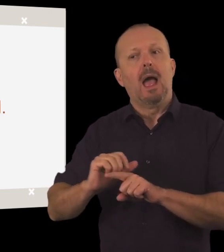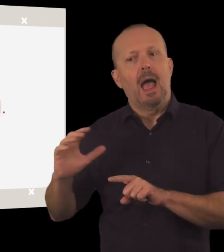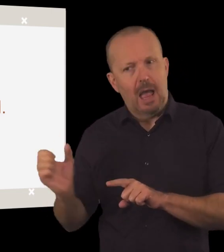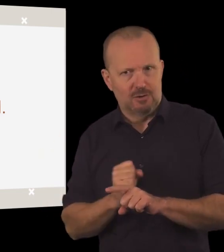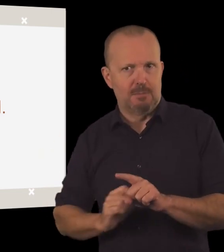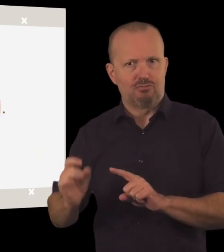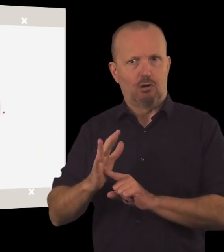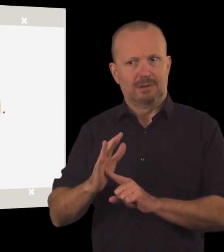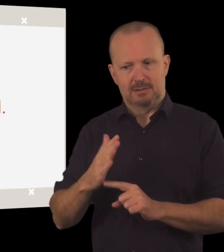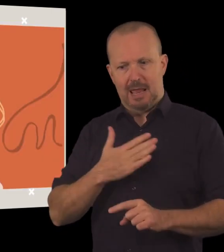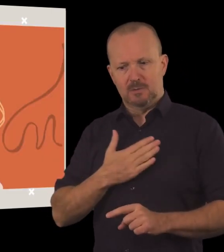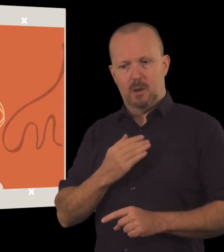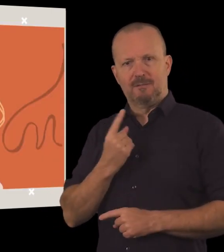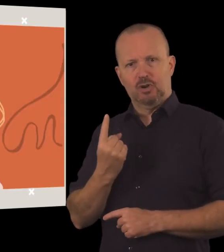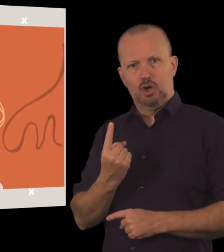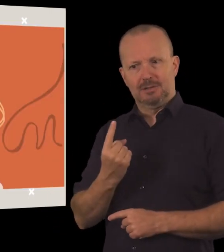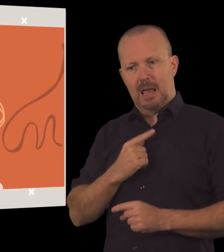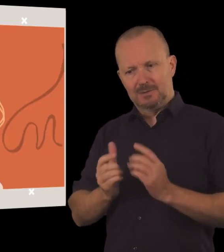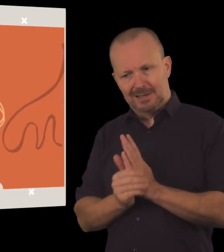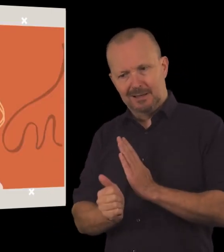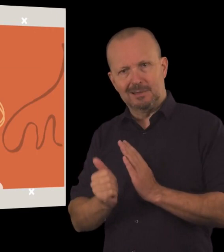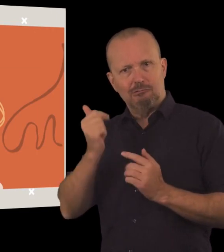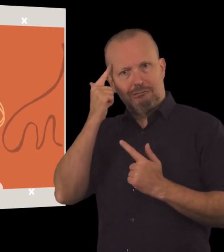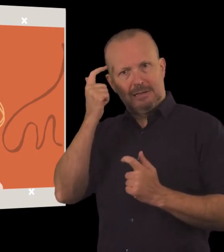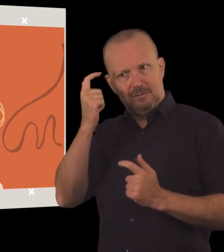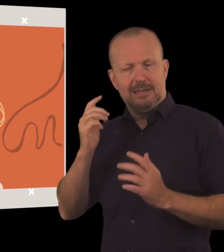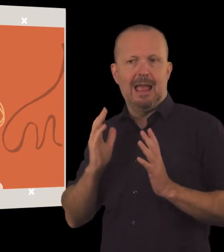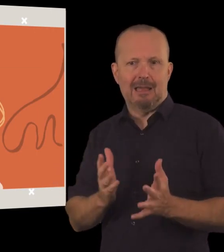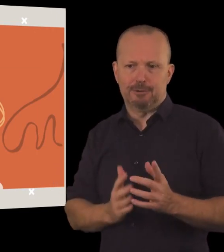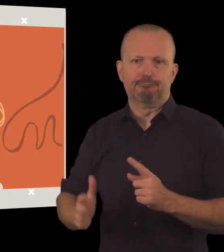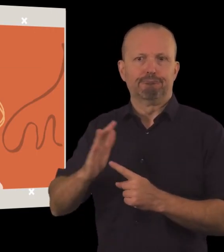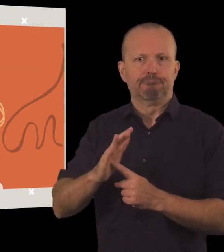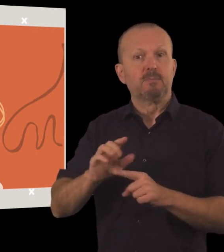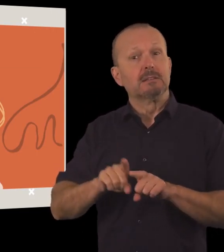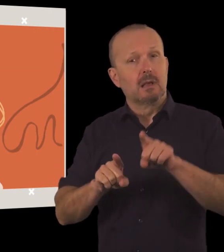So my next point that I would like to talk about now is the golden circle.